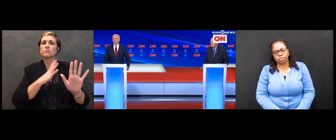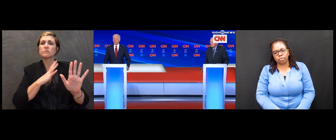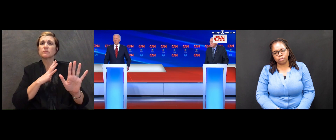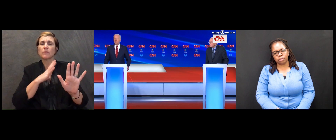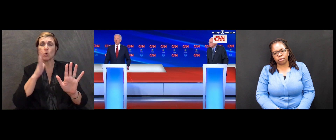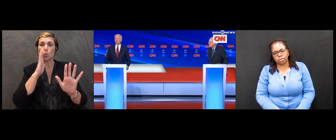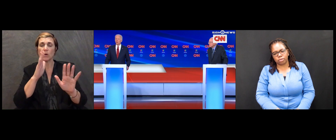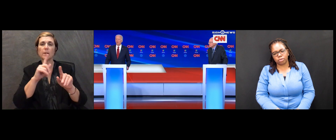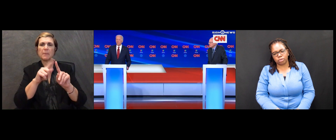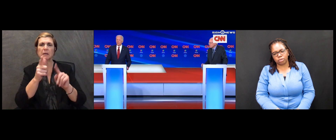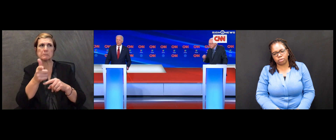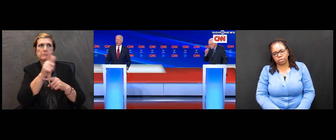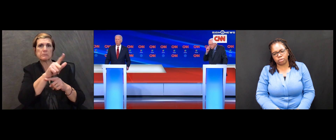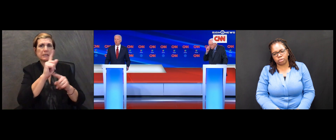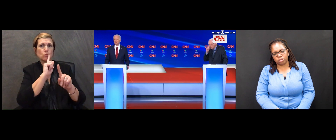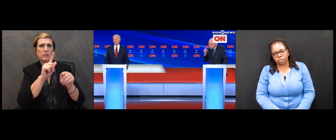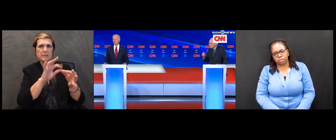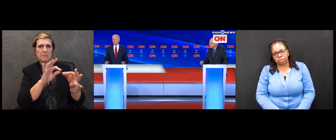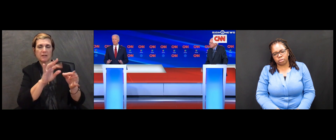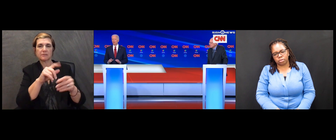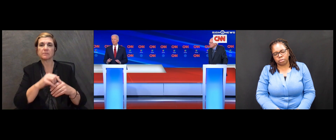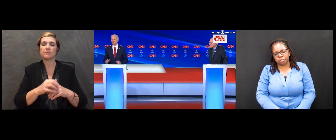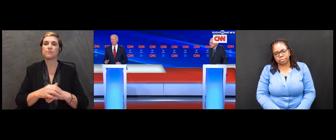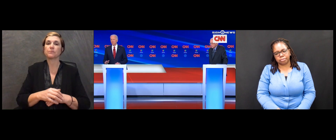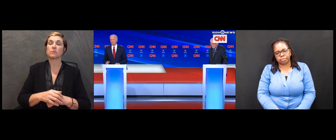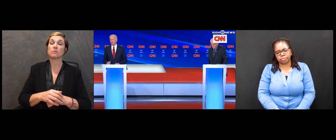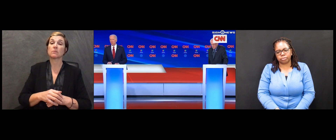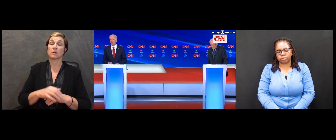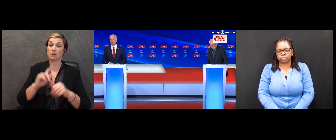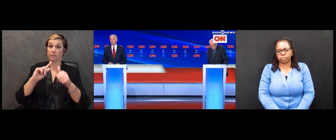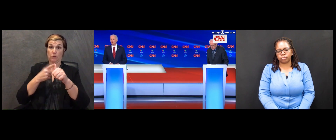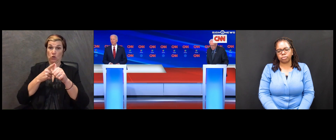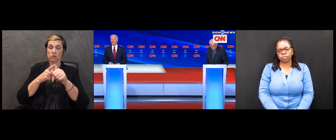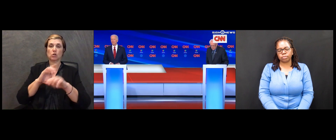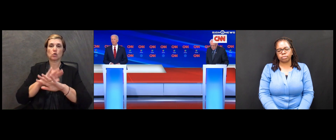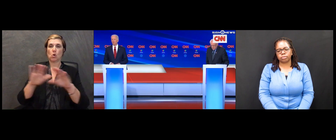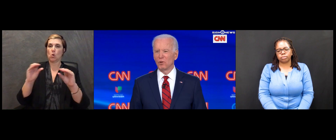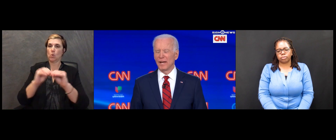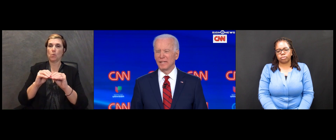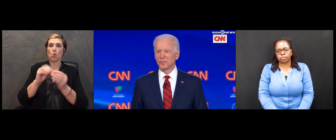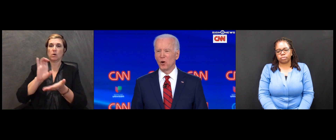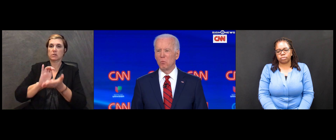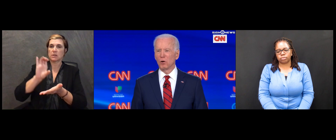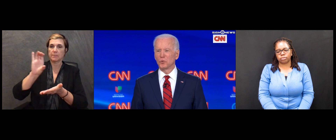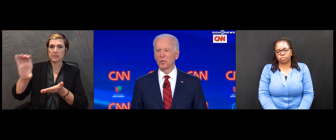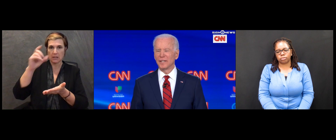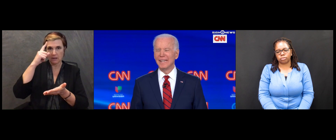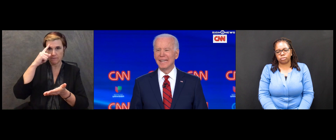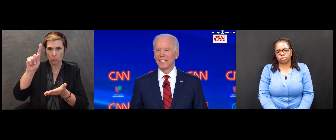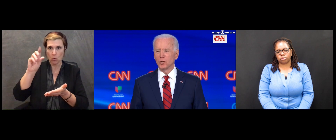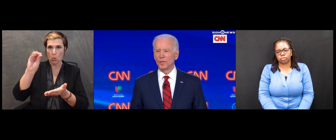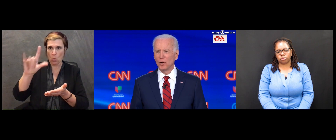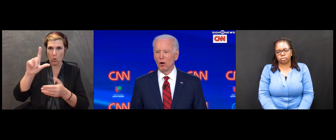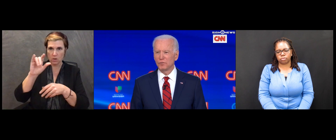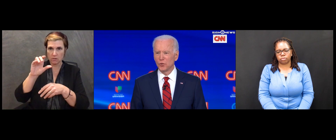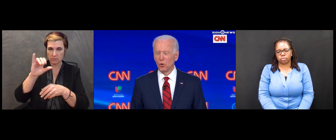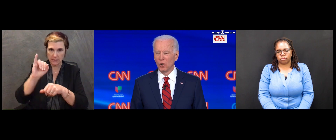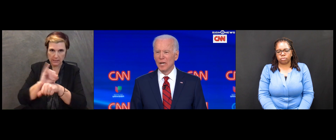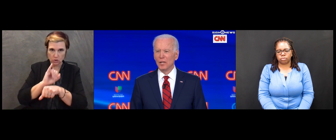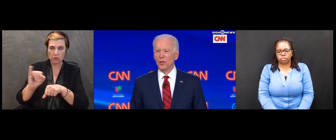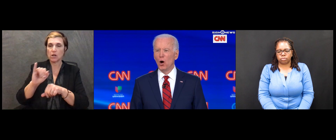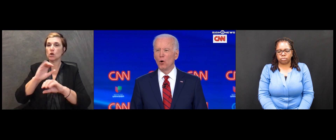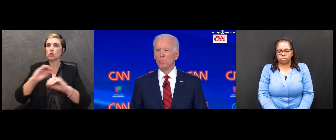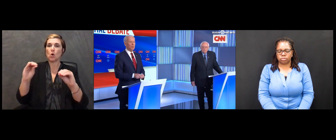staying on this issue. Number one, no more subsidies for fossil fuel industry. No more drilling on federal lands. No more drilling, including